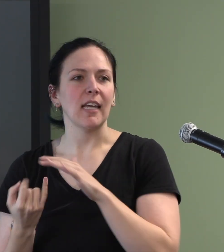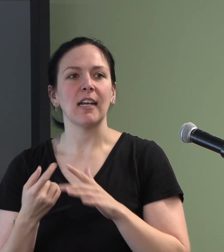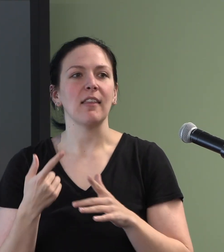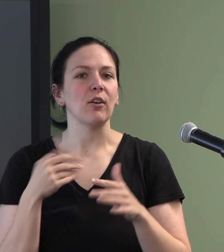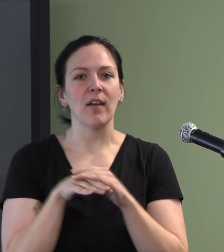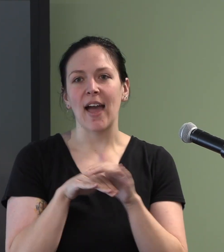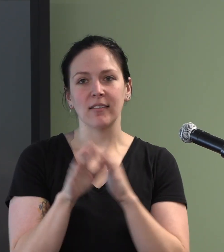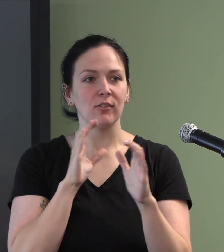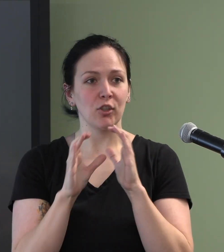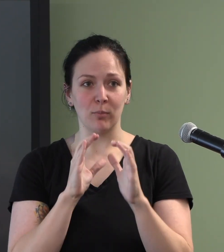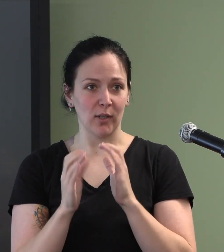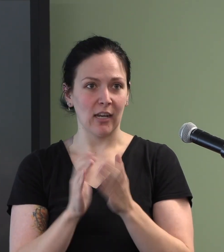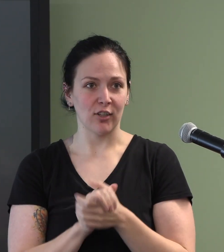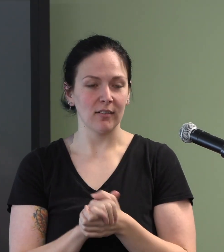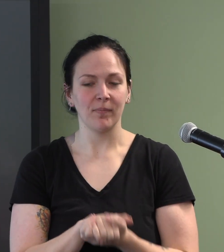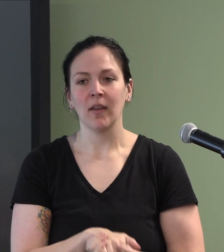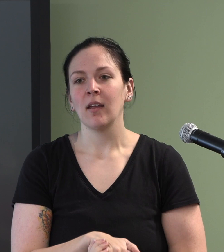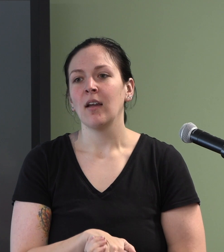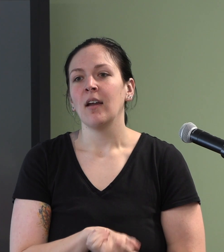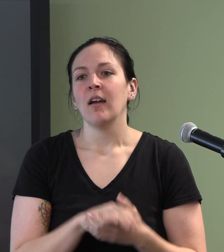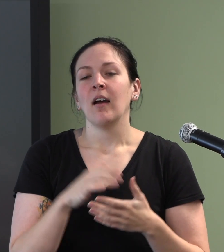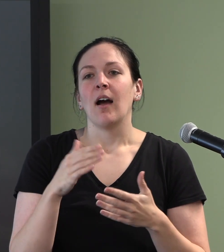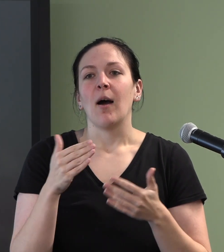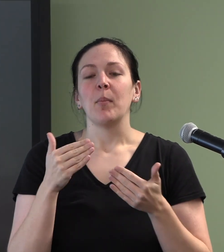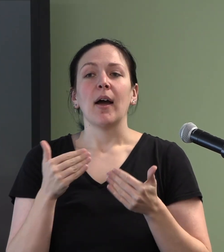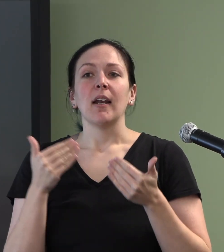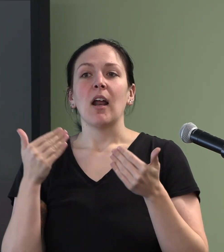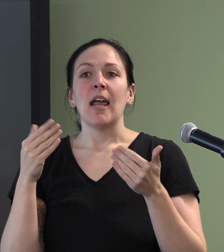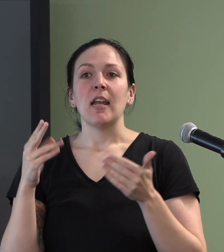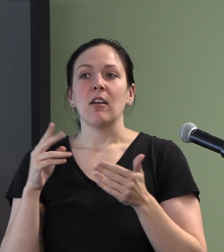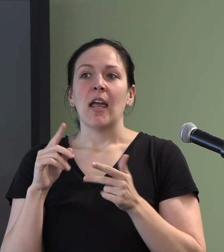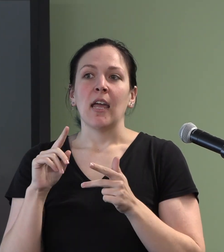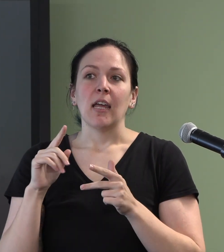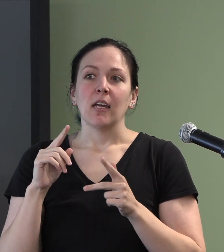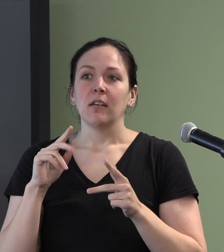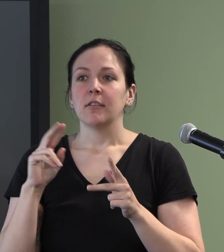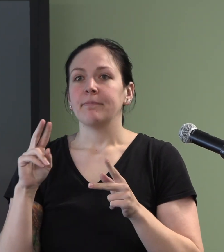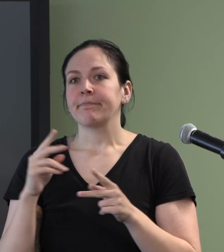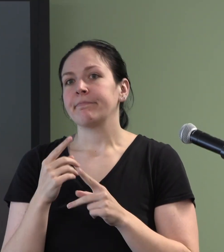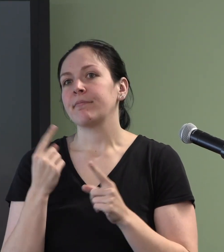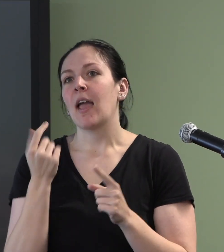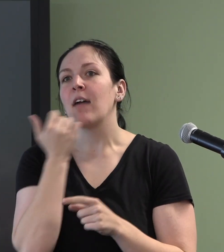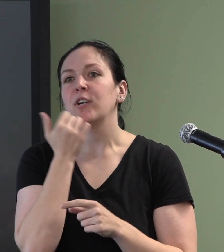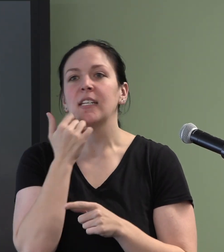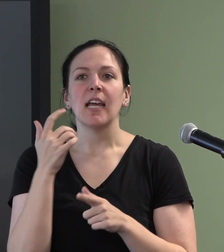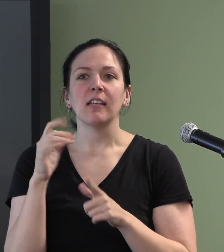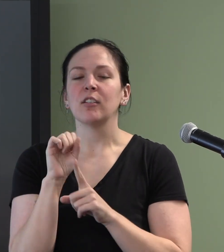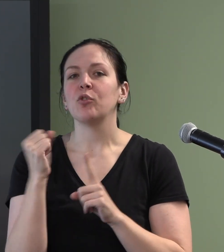and they don't have access to communication. But in a everyday